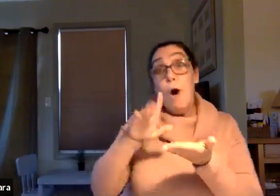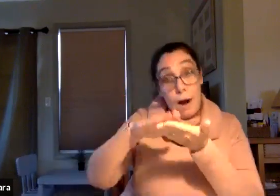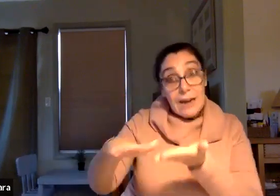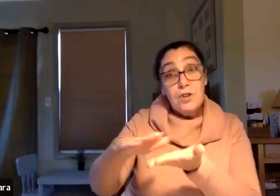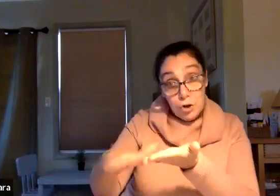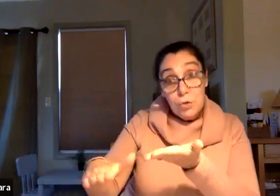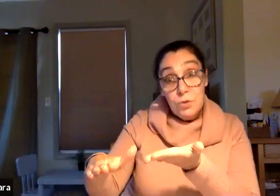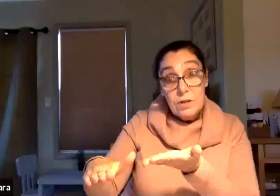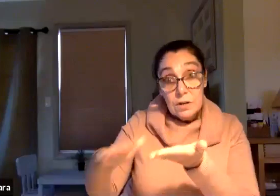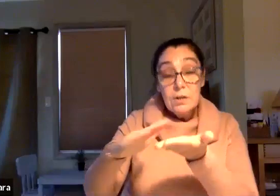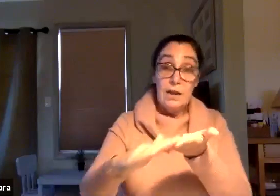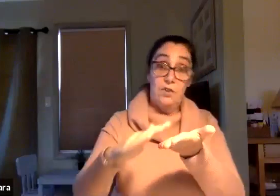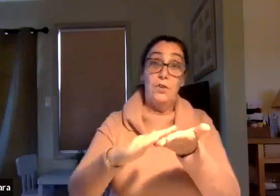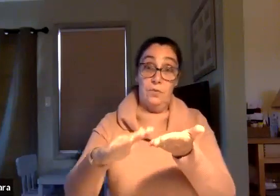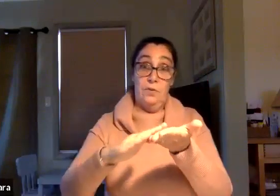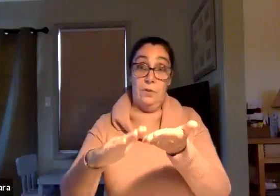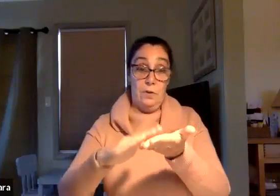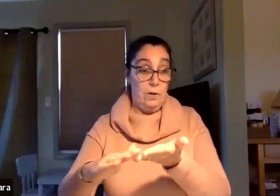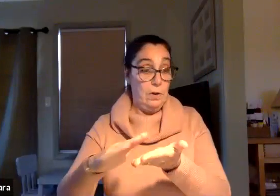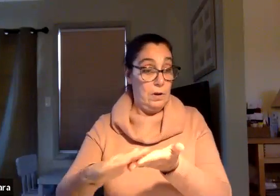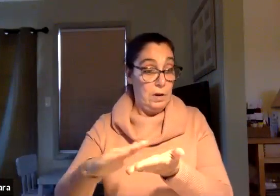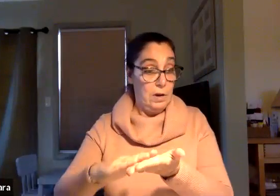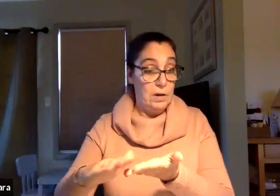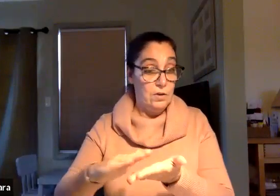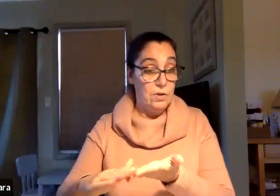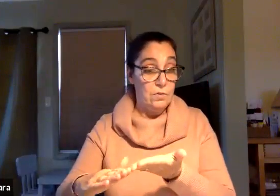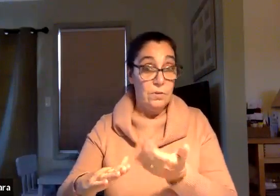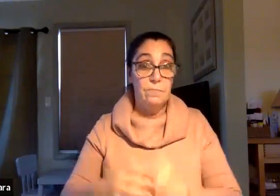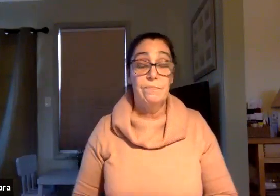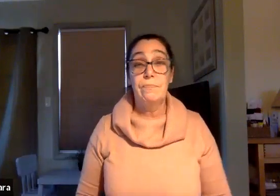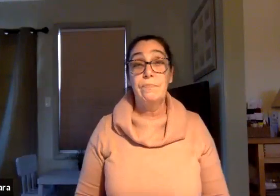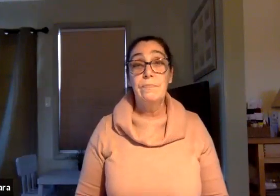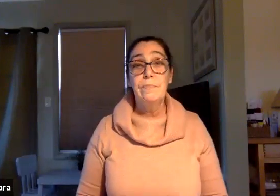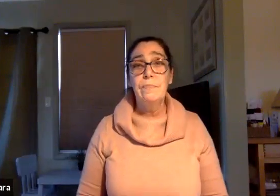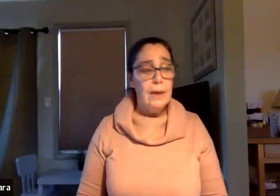are excused. Excuse. Excuse.